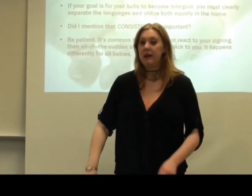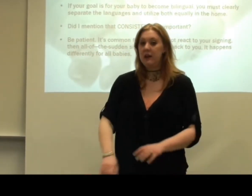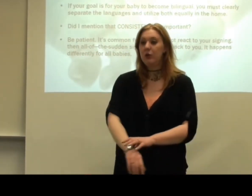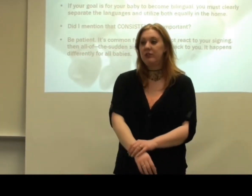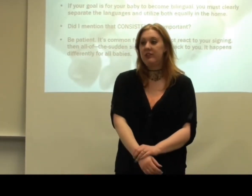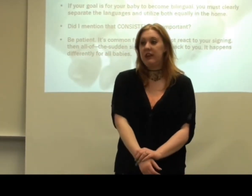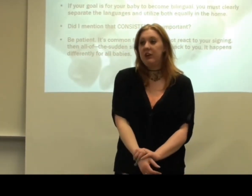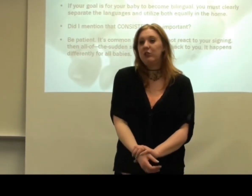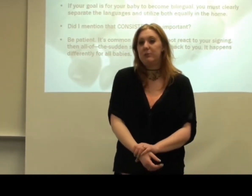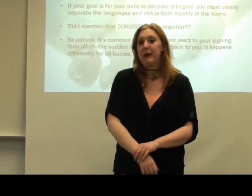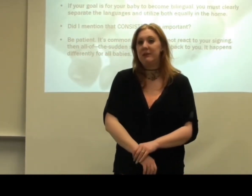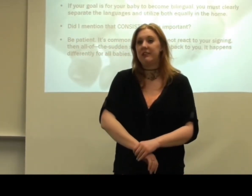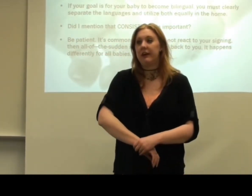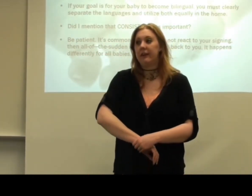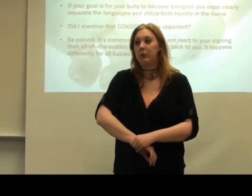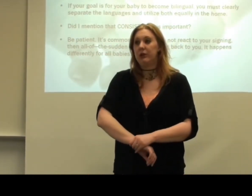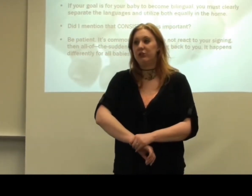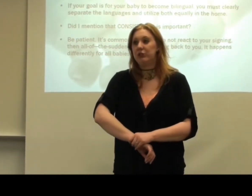he used baby sign language